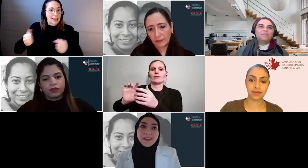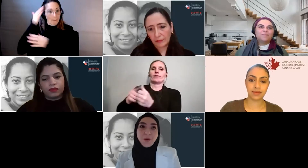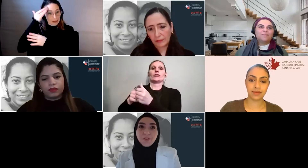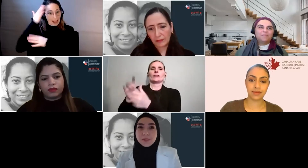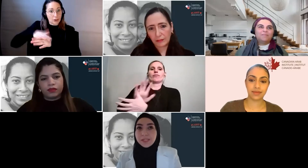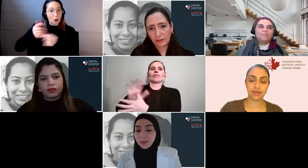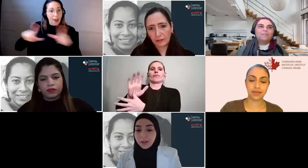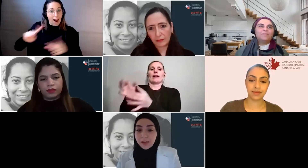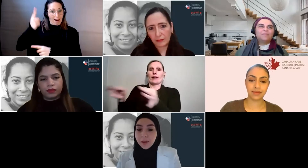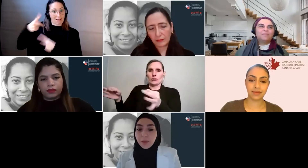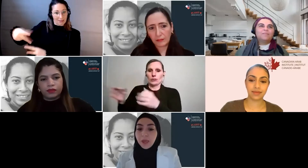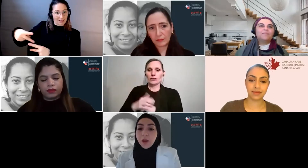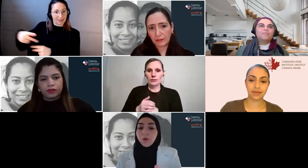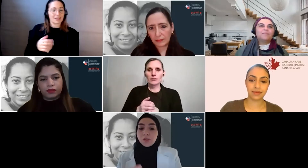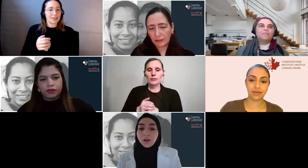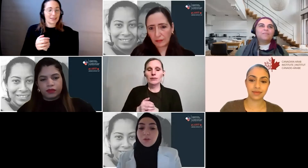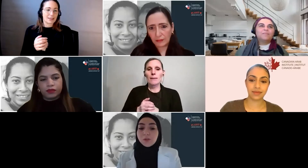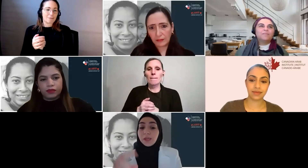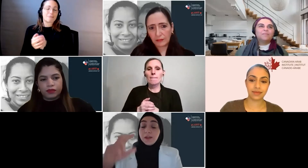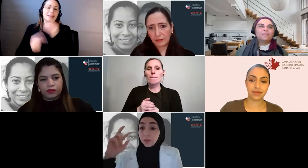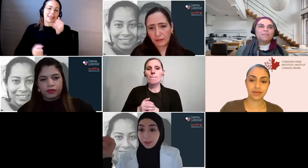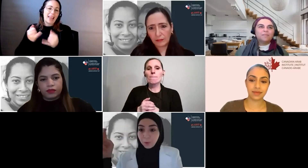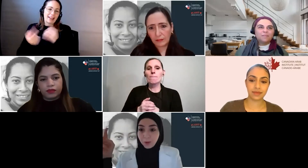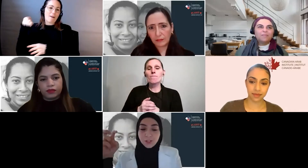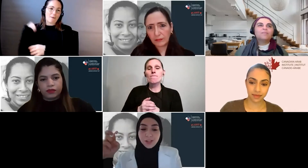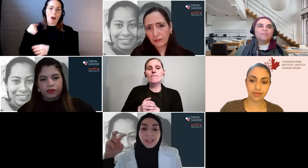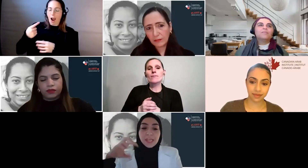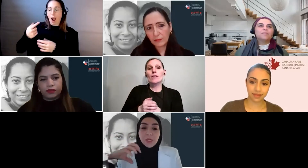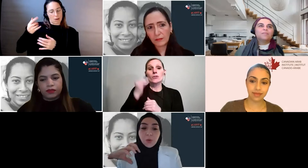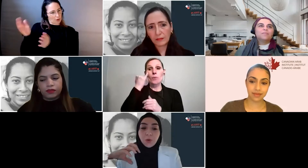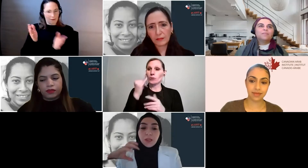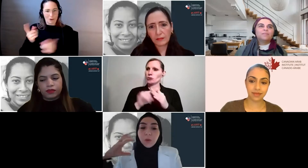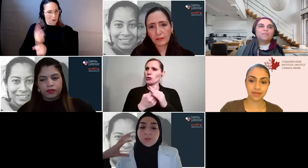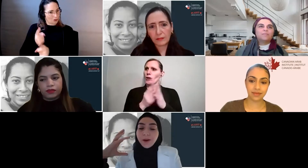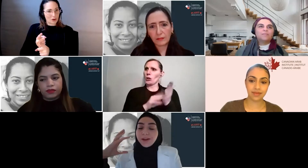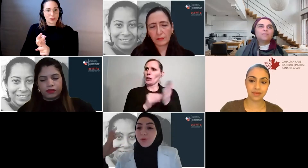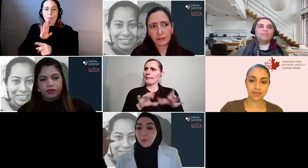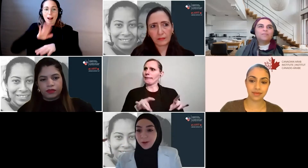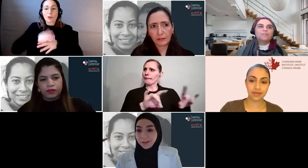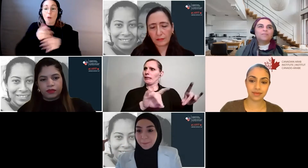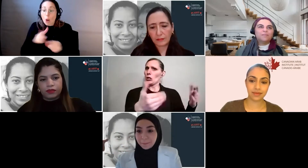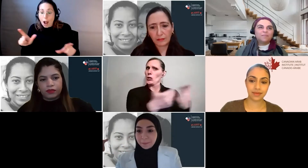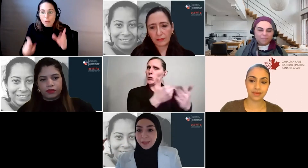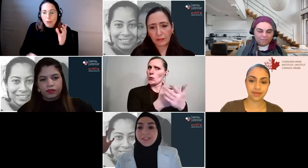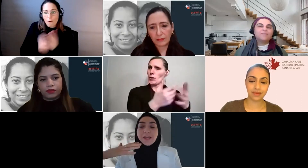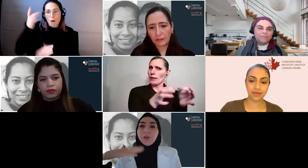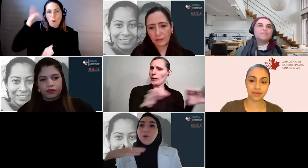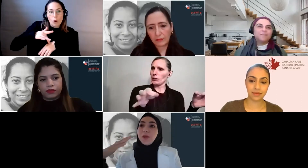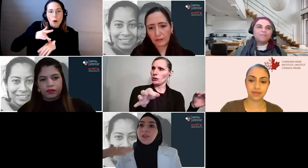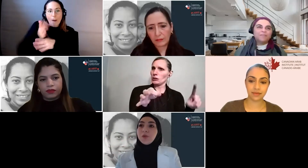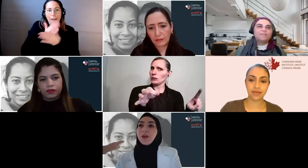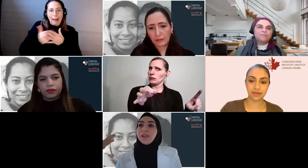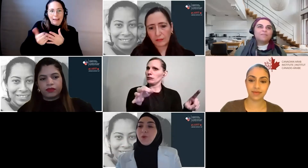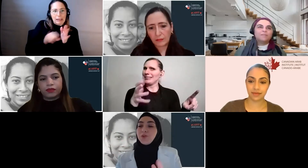was in our conversation last time, when you start using a new language, you lose part of who you are. It's like you're